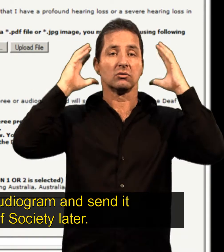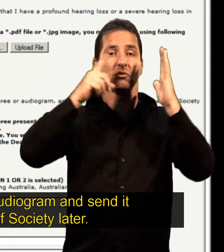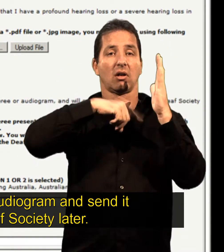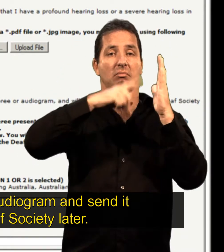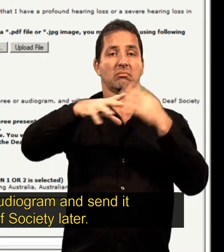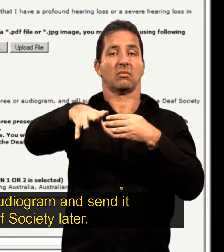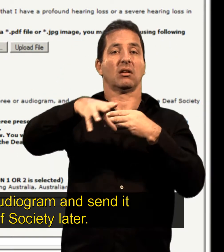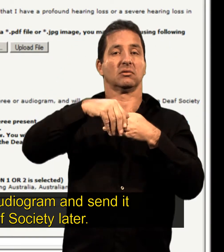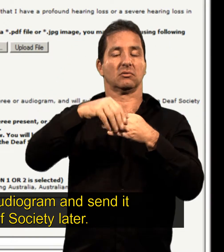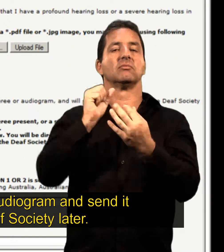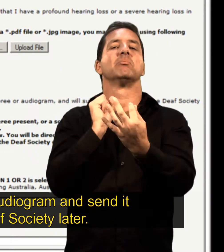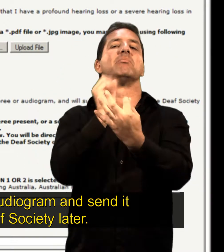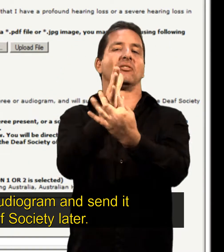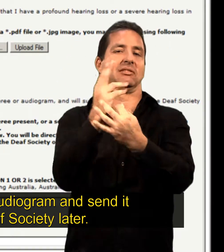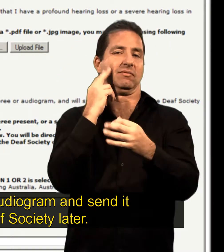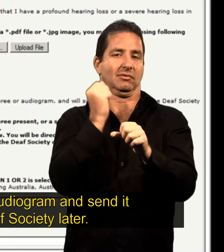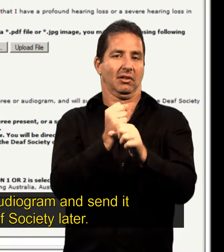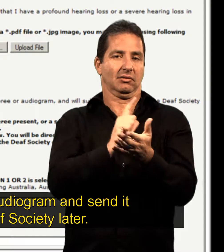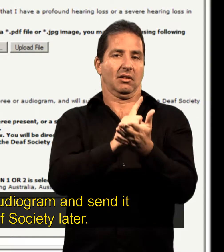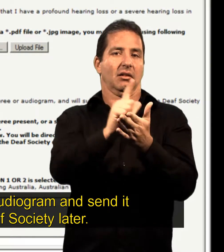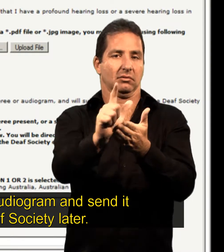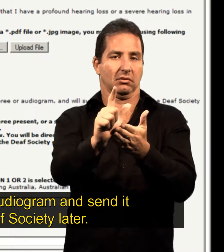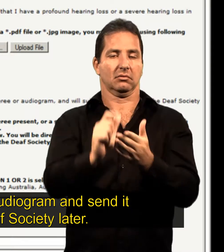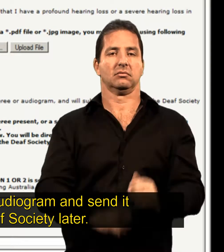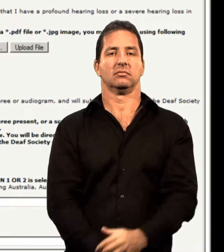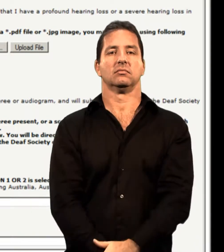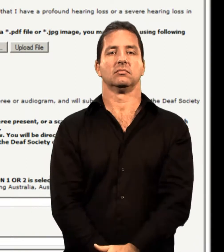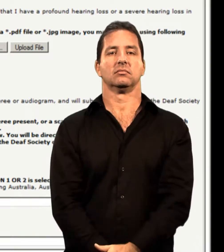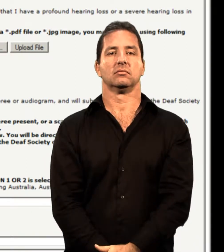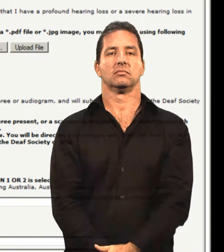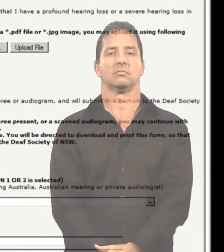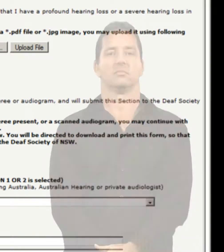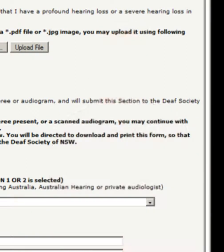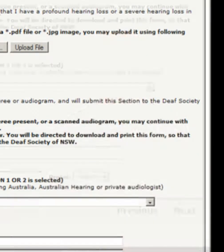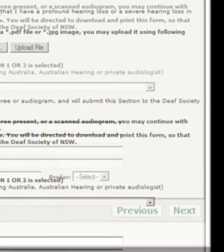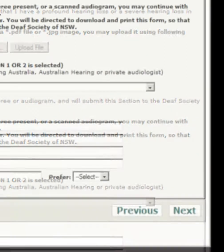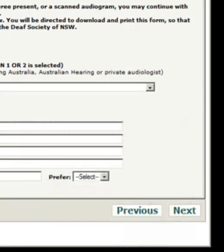your audiogram and send it to the Deaf Society later.